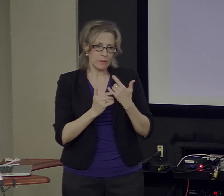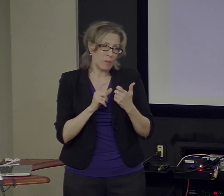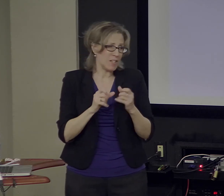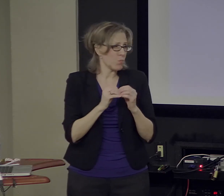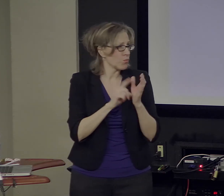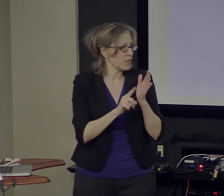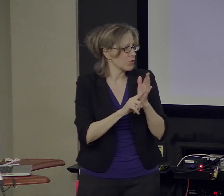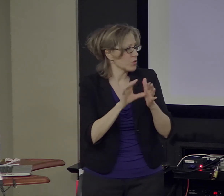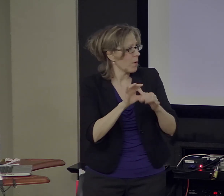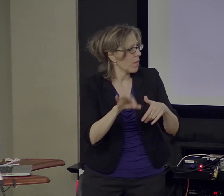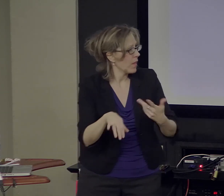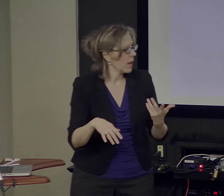And I think that we're